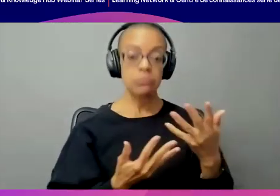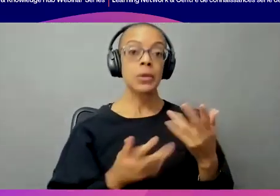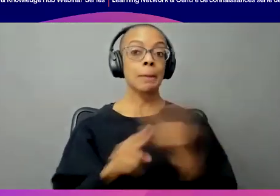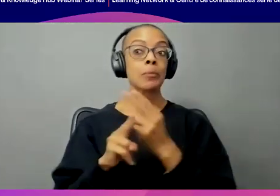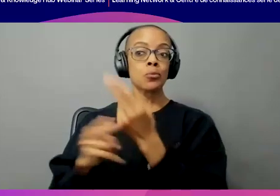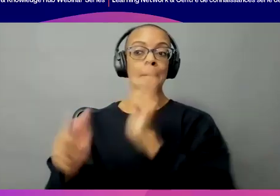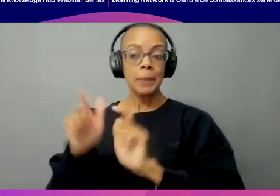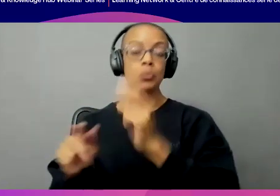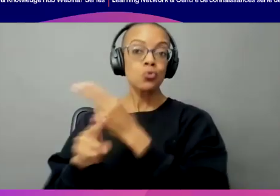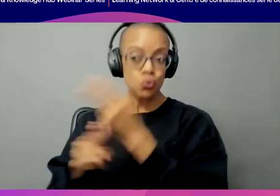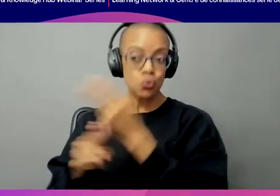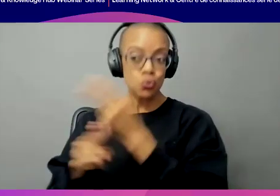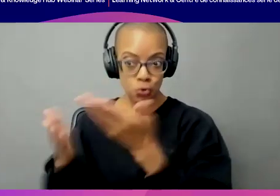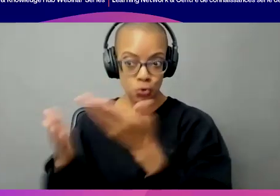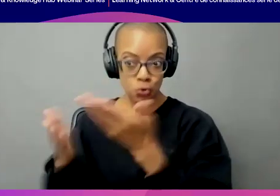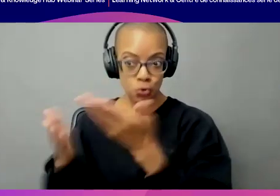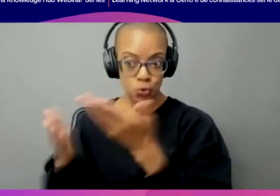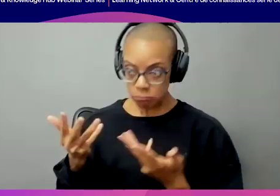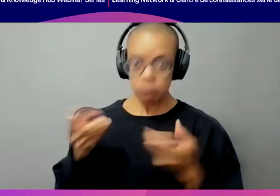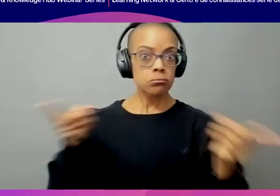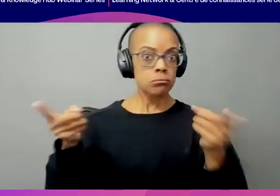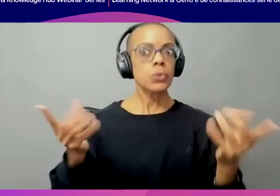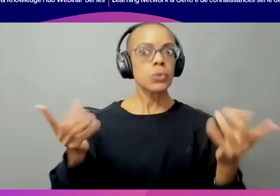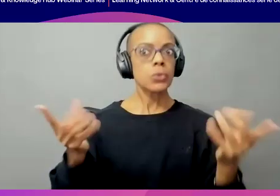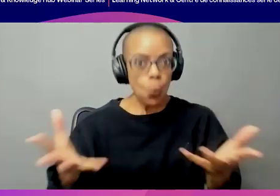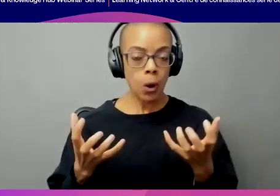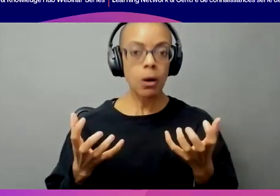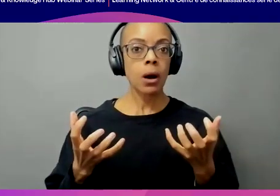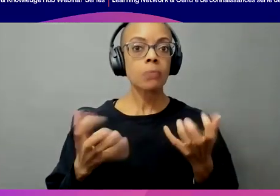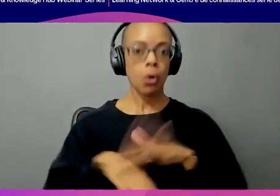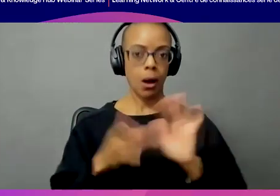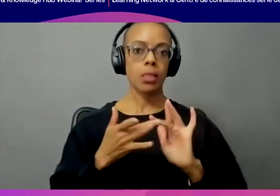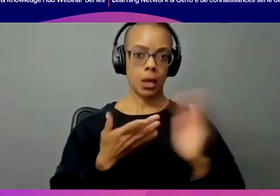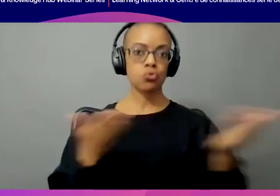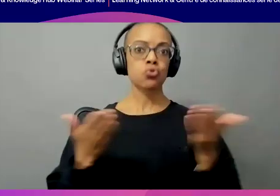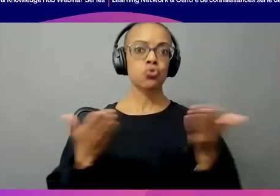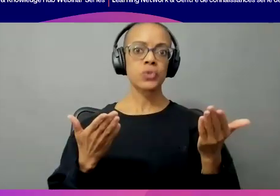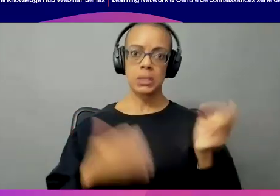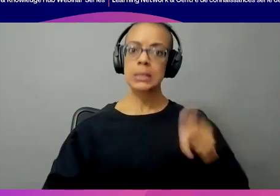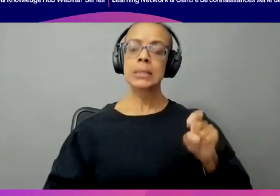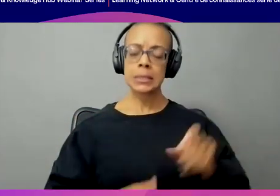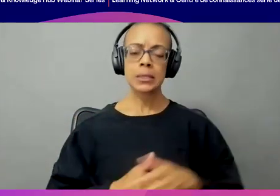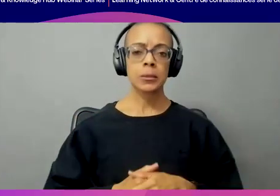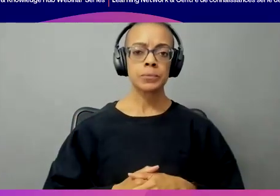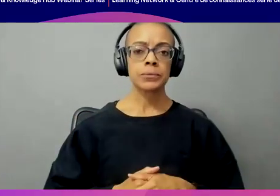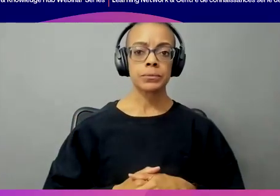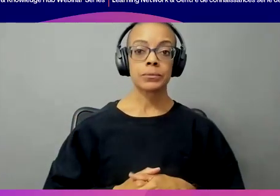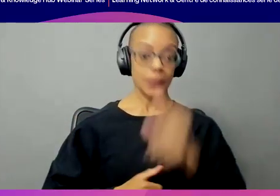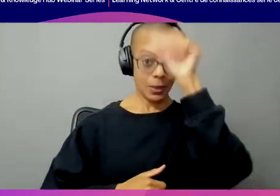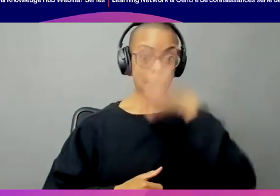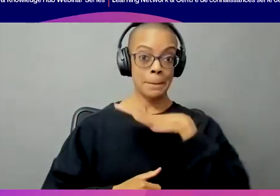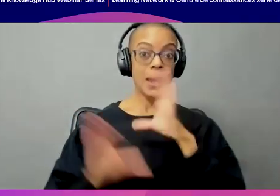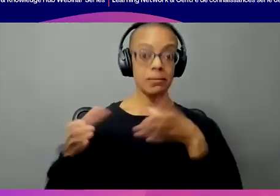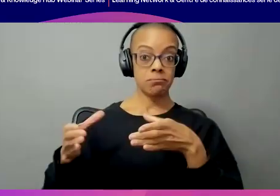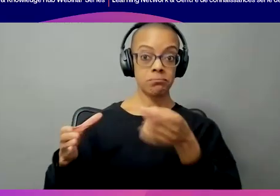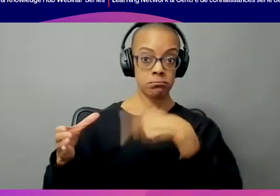that people are very supportive of the idea of virtual services. The men in the groups have